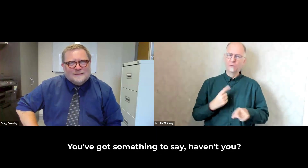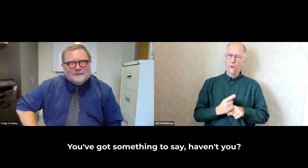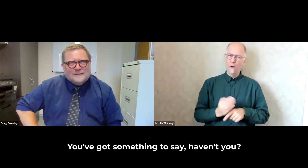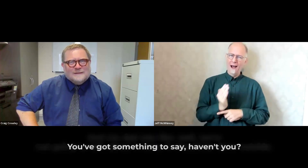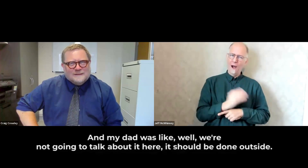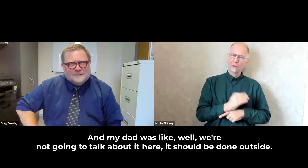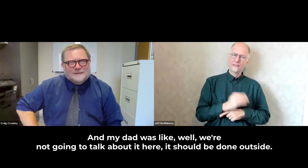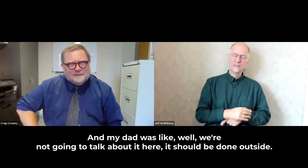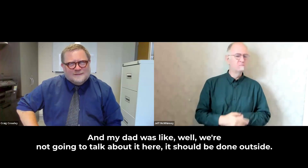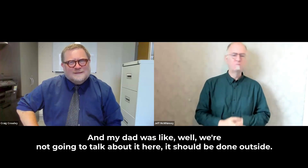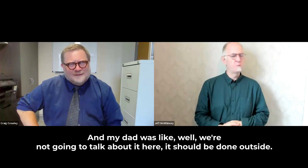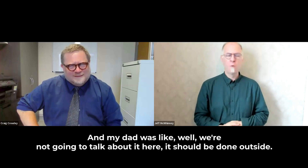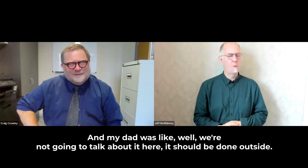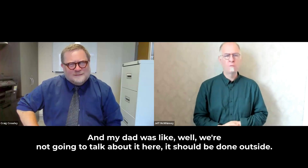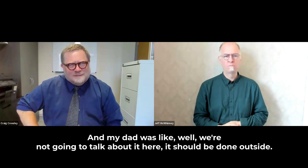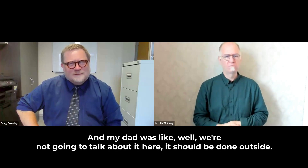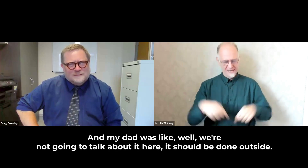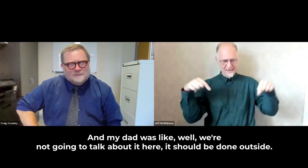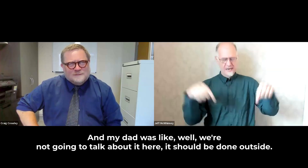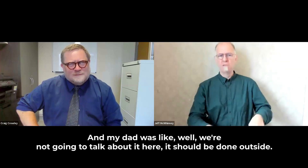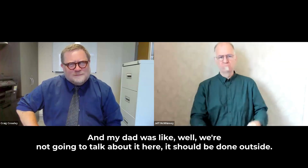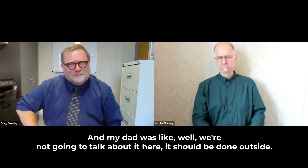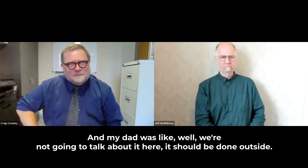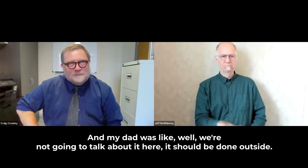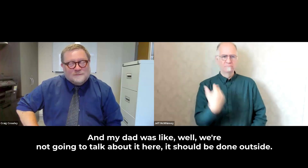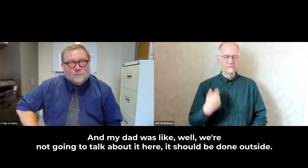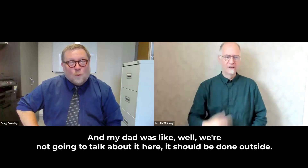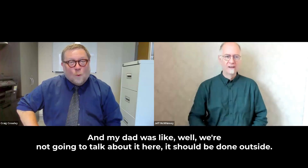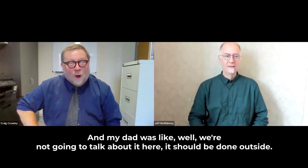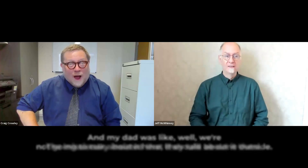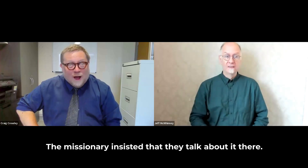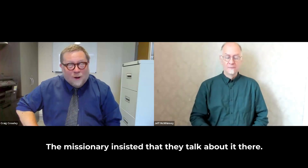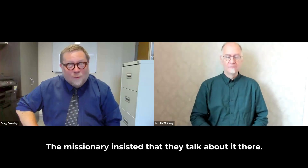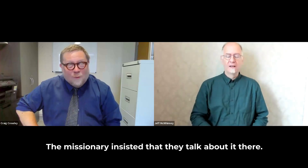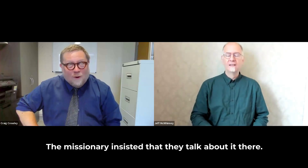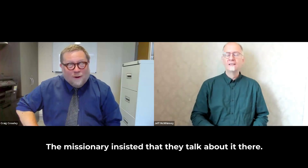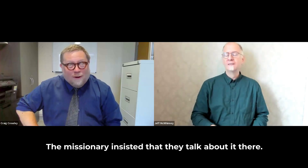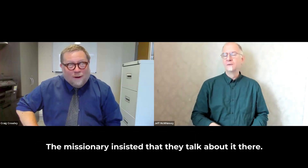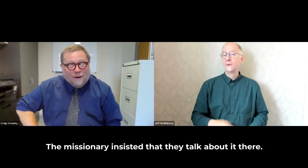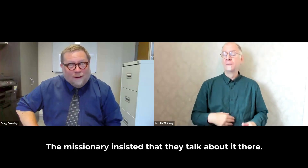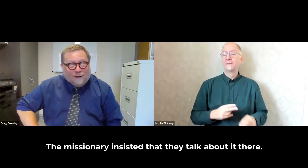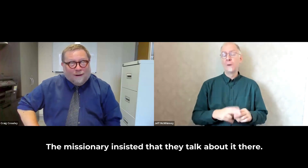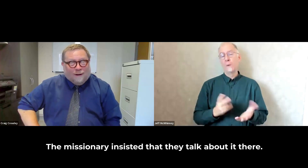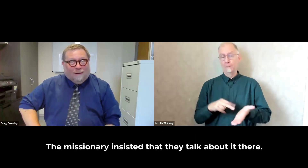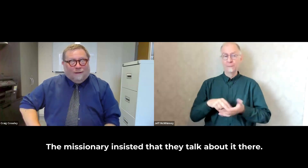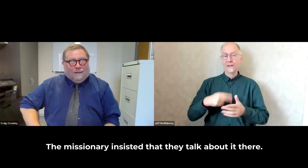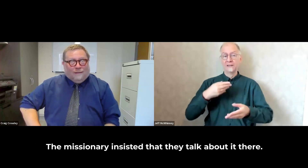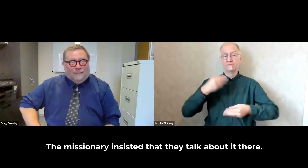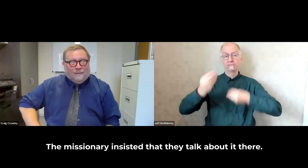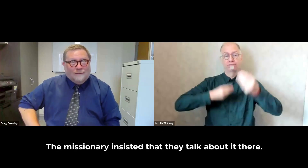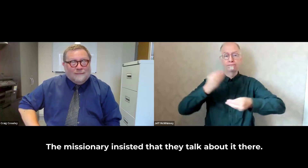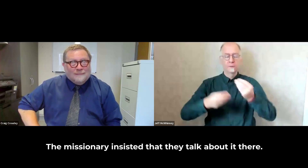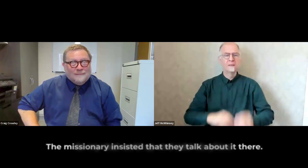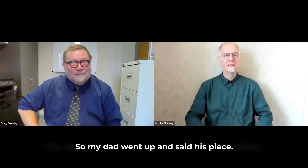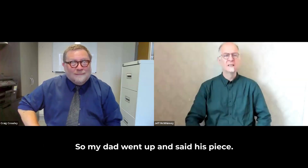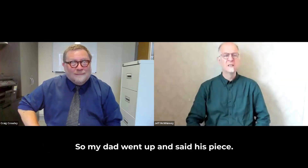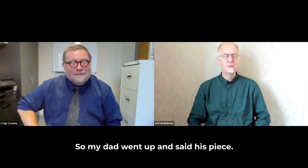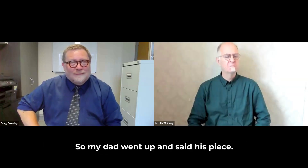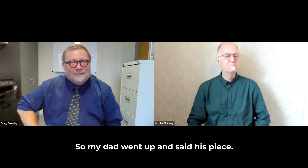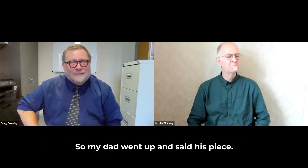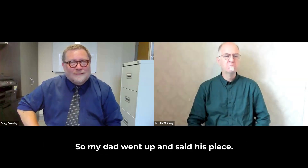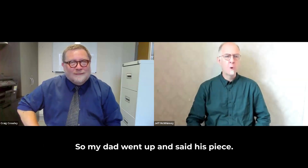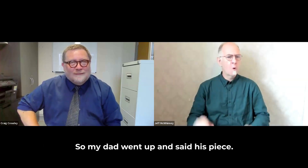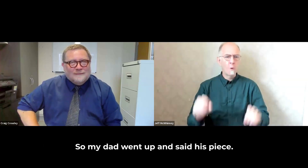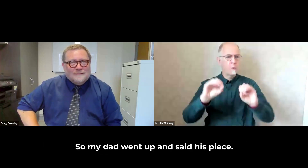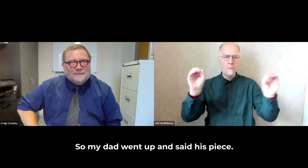say, haven't you? And my dad was like, "Well, we're not going to talk about it here. It should be done outside." The missionary insisted that they talk about it there. So my